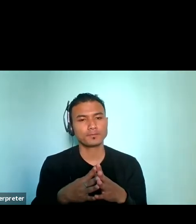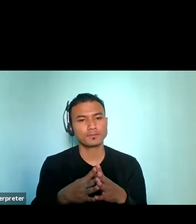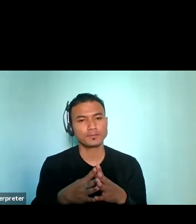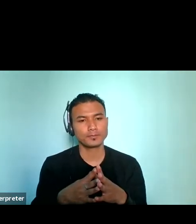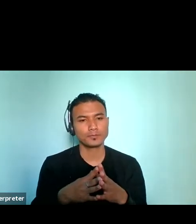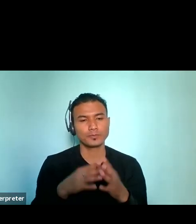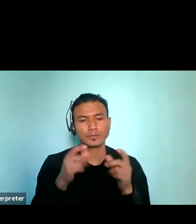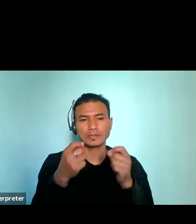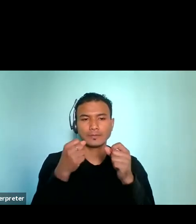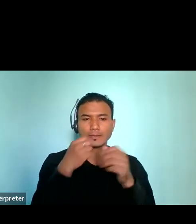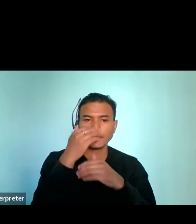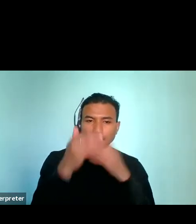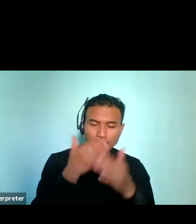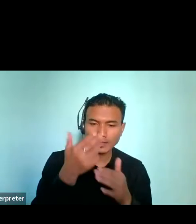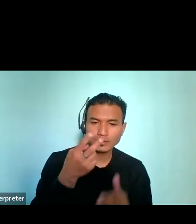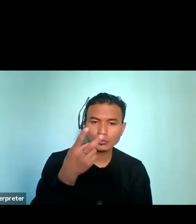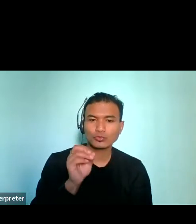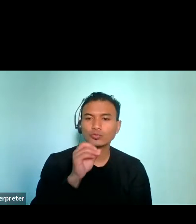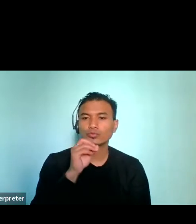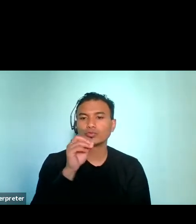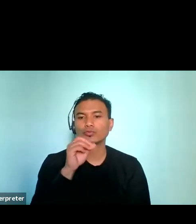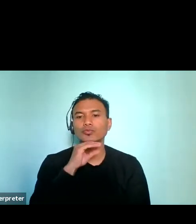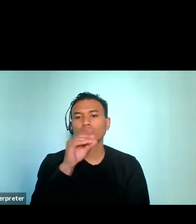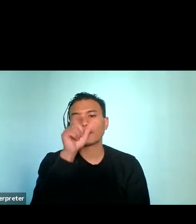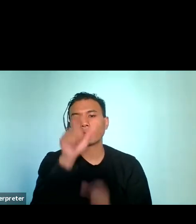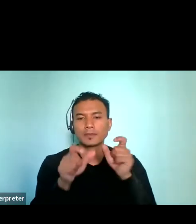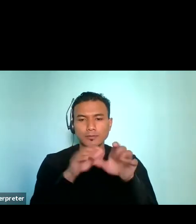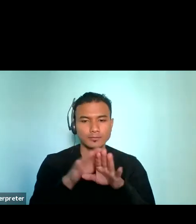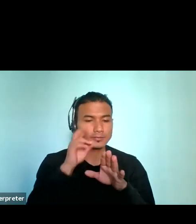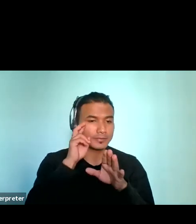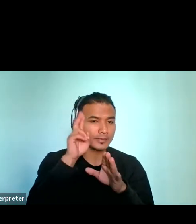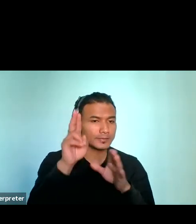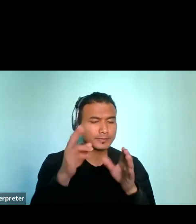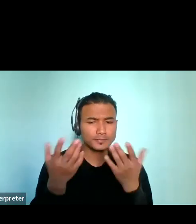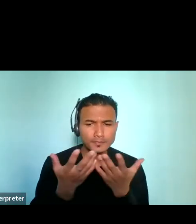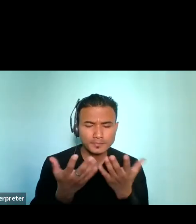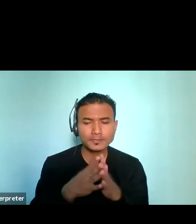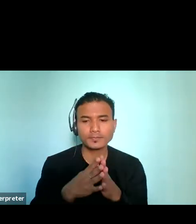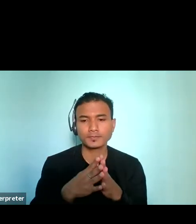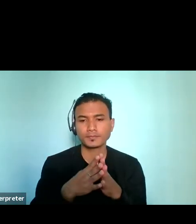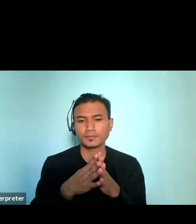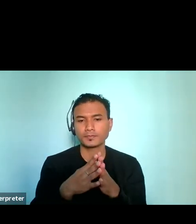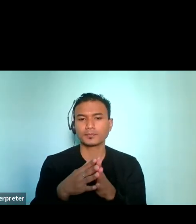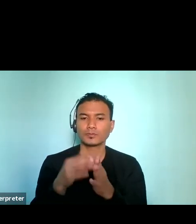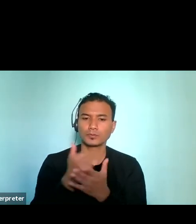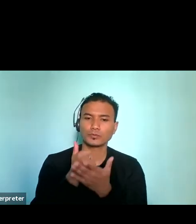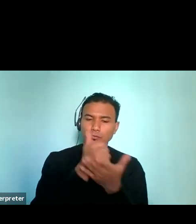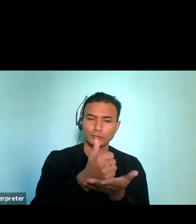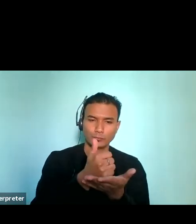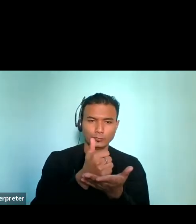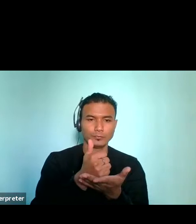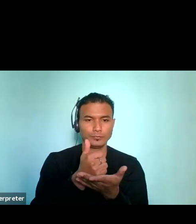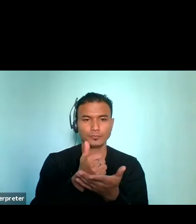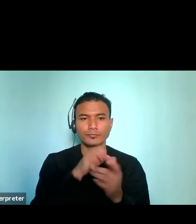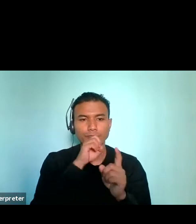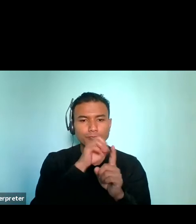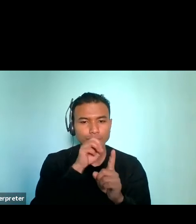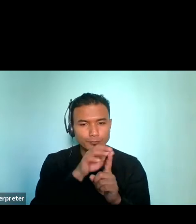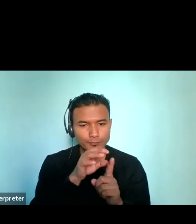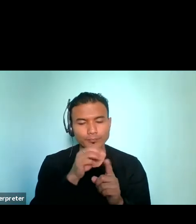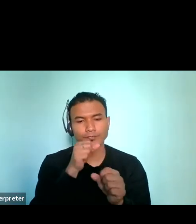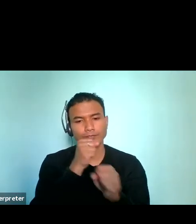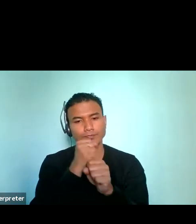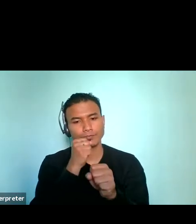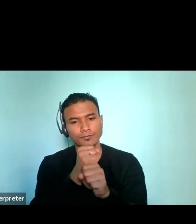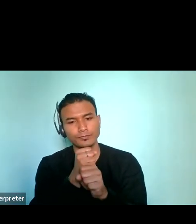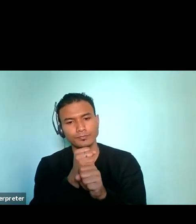build a capacity of 20 youths who will in future help in the advocacy process,